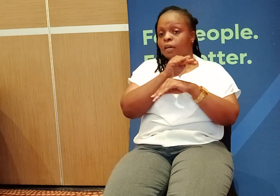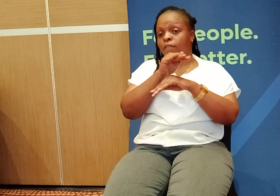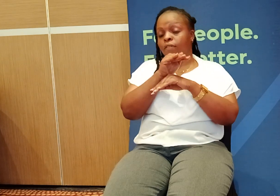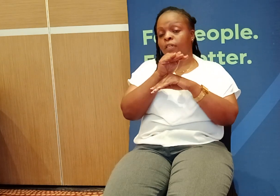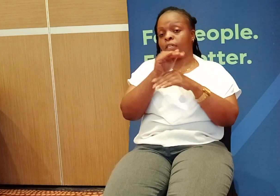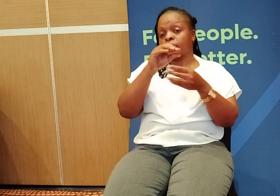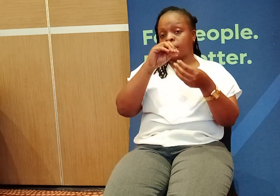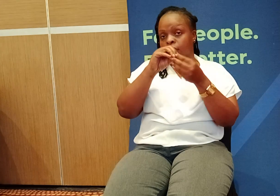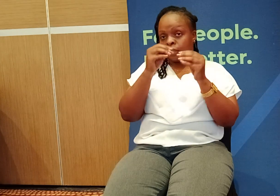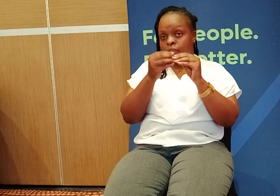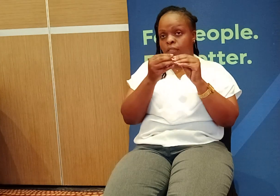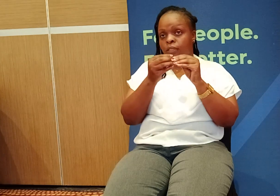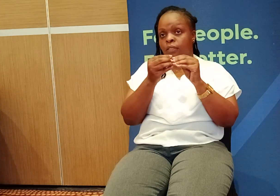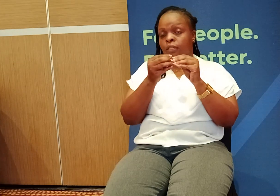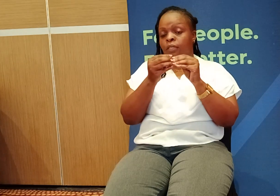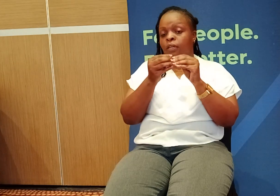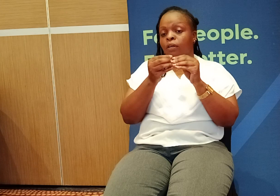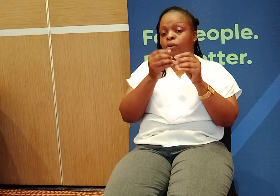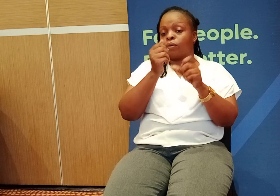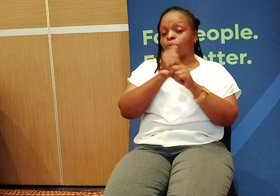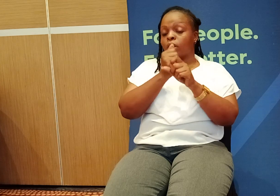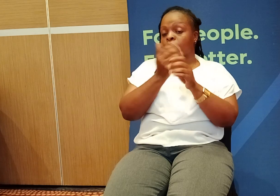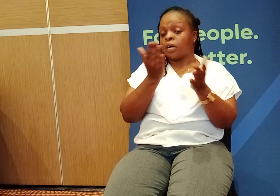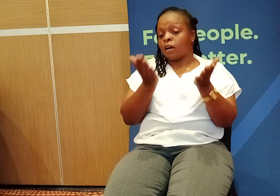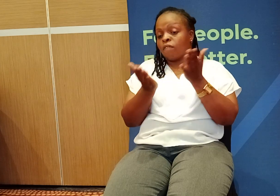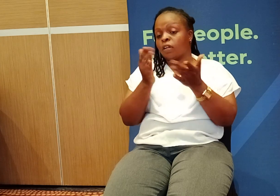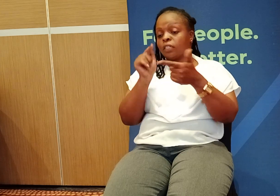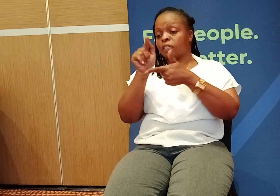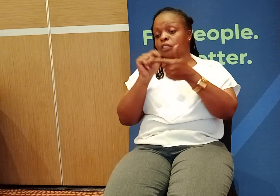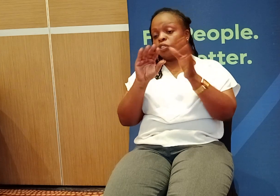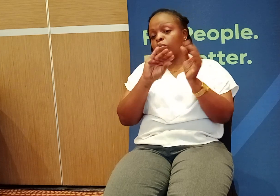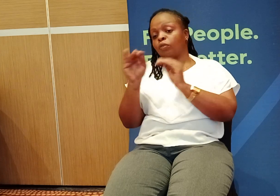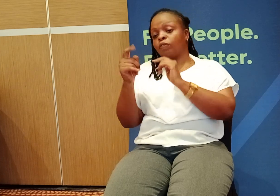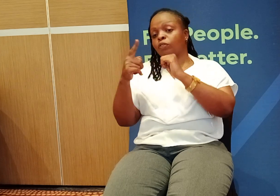statistic, our coverage ratio moved up to 64% from